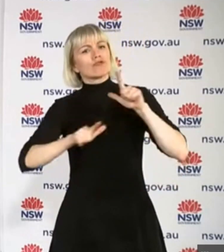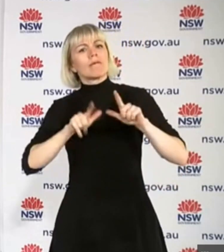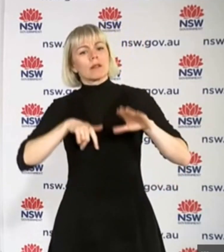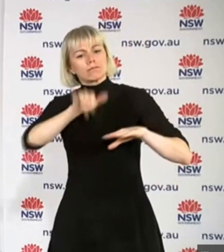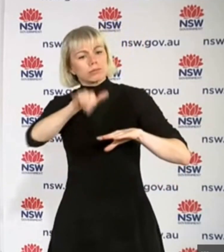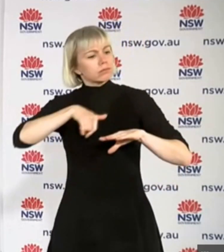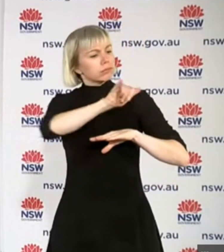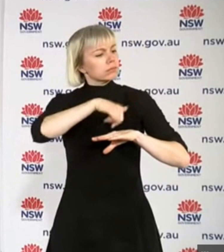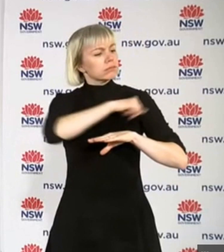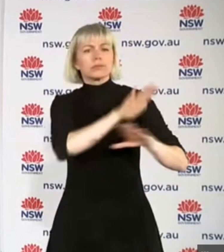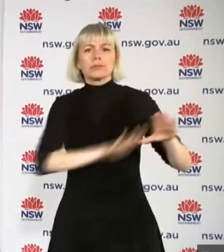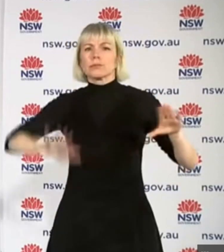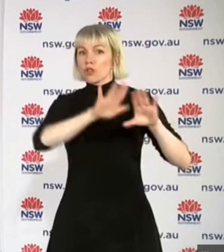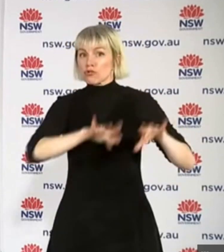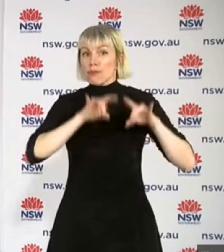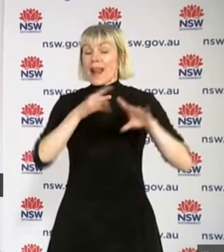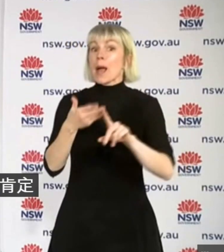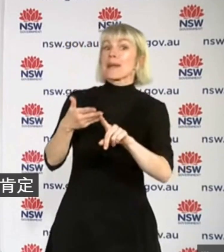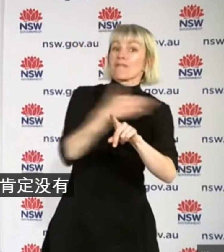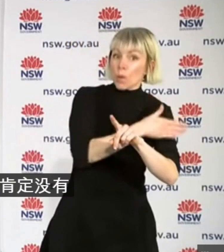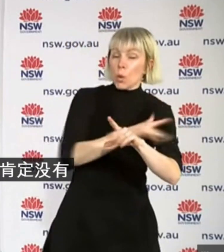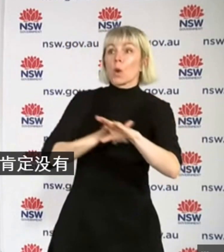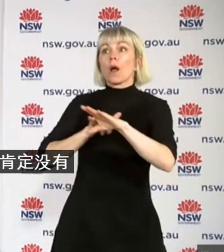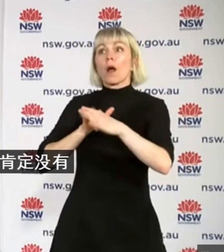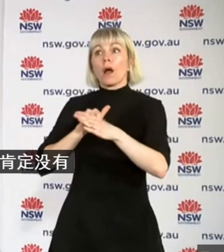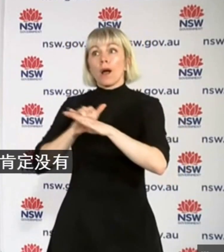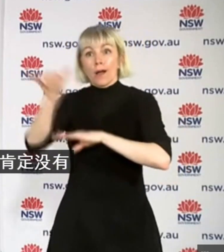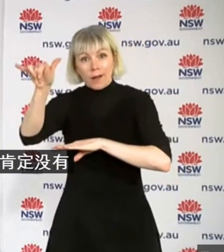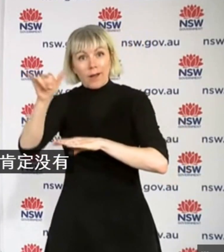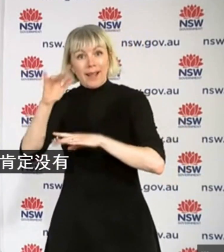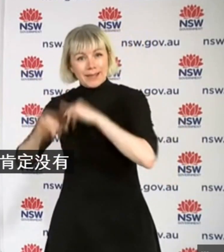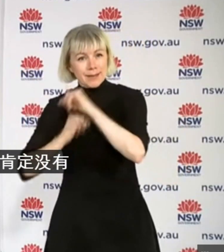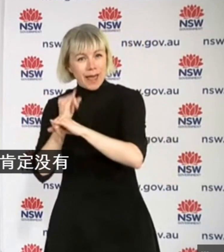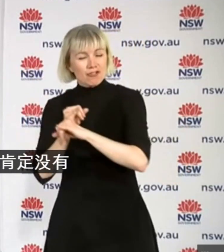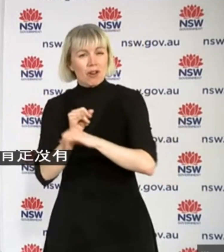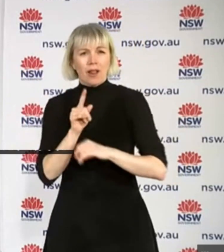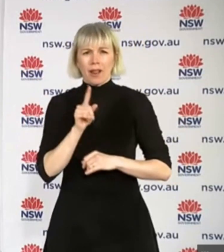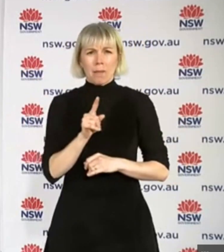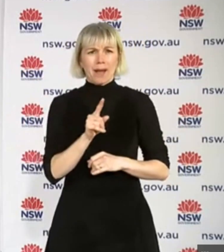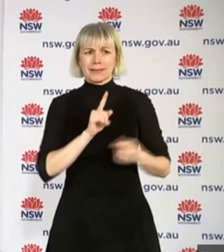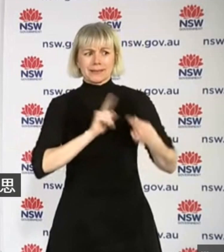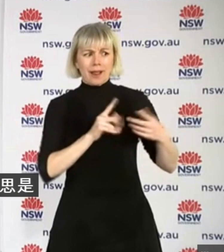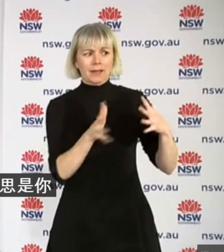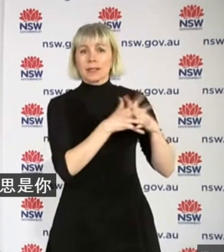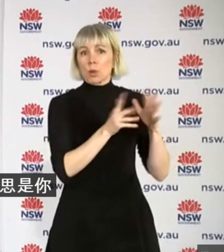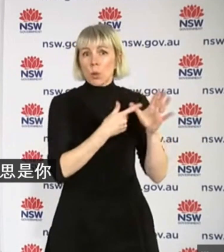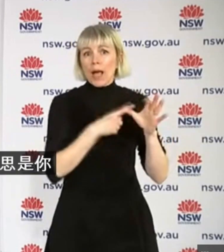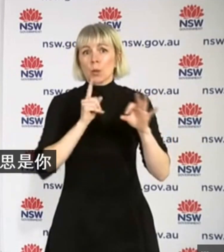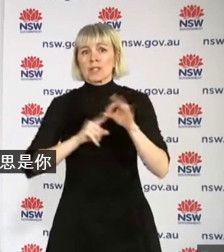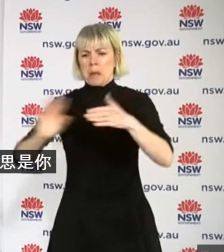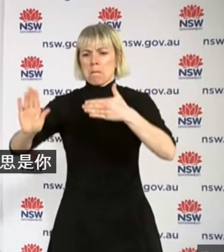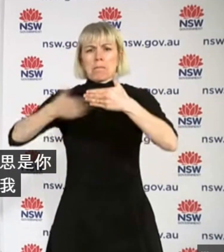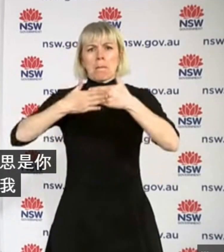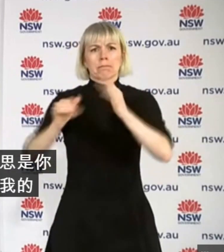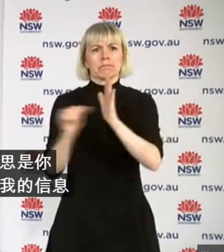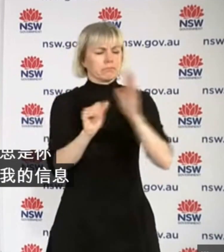reason to have hope that that will be the case? I mean, certainly there's not great signals coming from WA and Queensland still. I mean, what's your message on